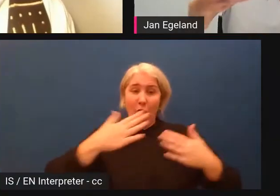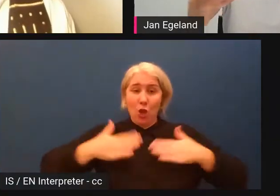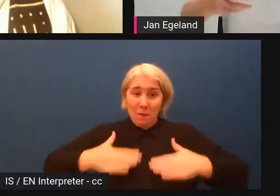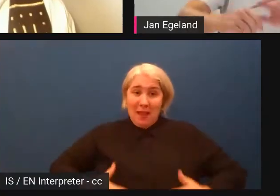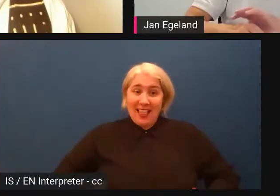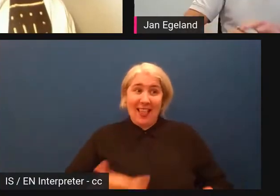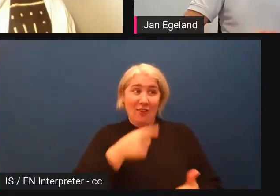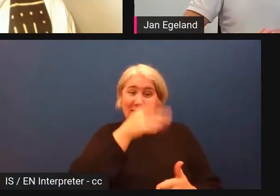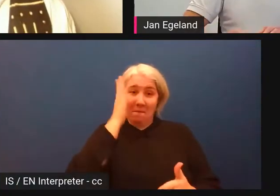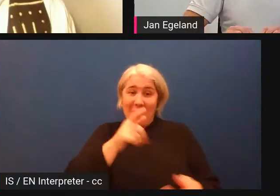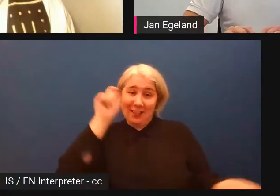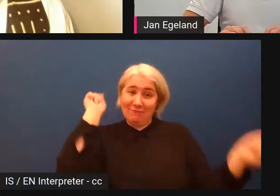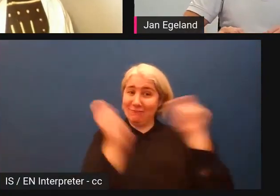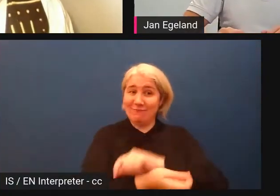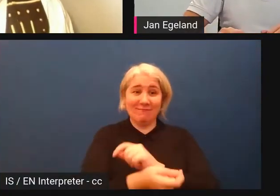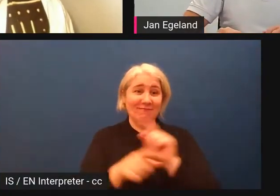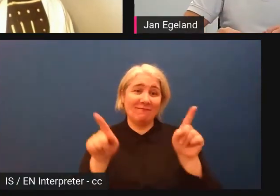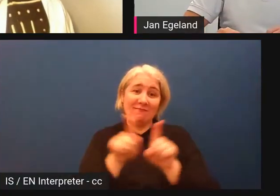revolutionize